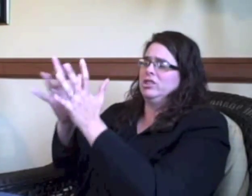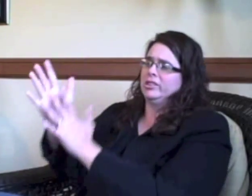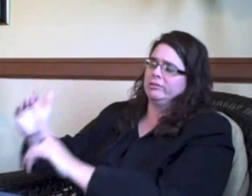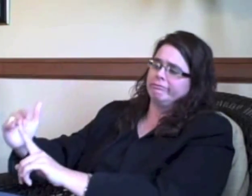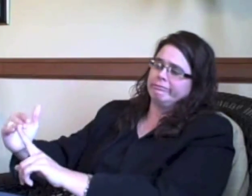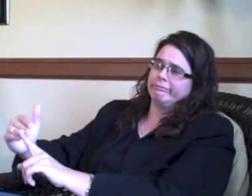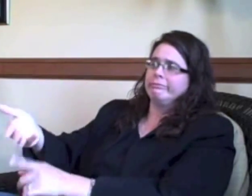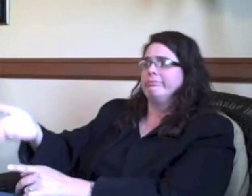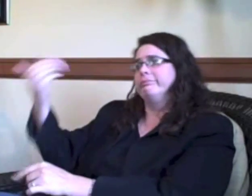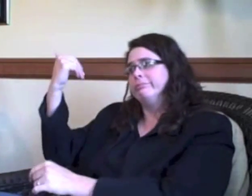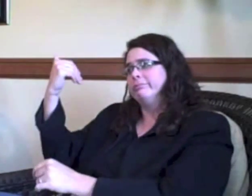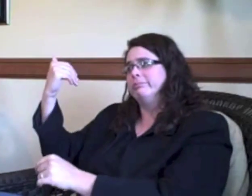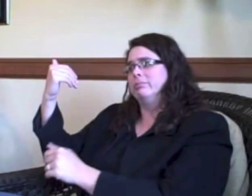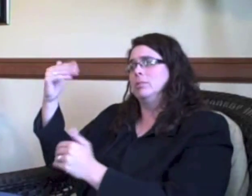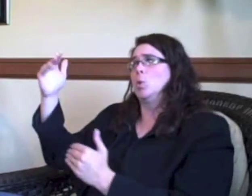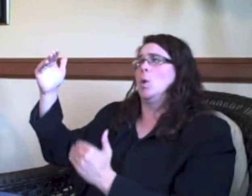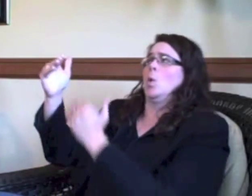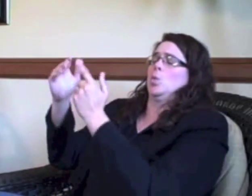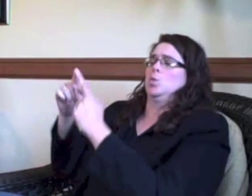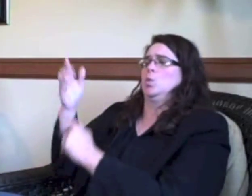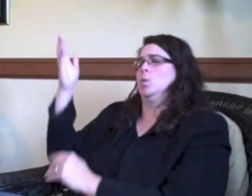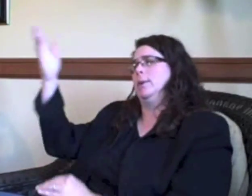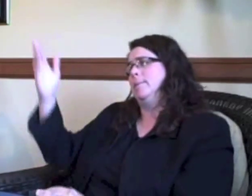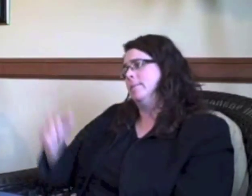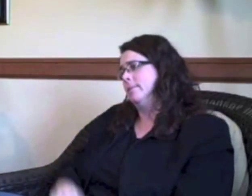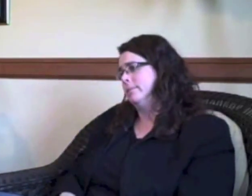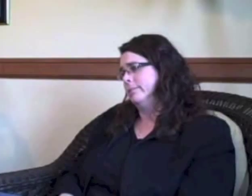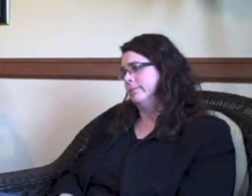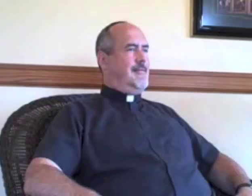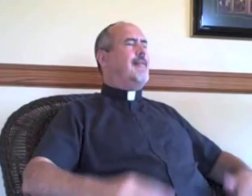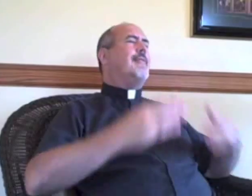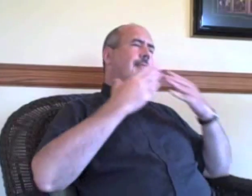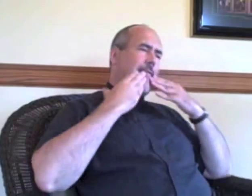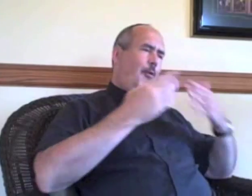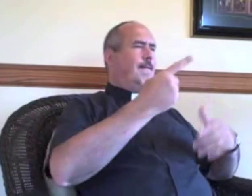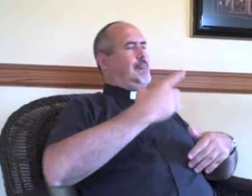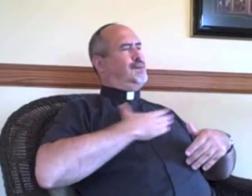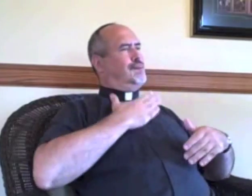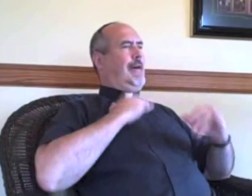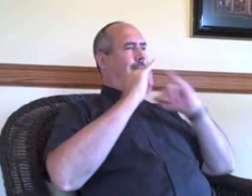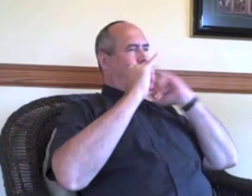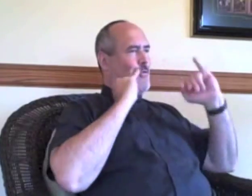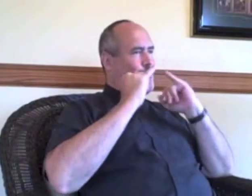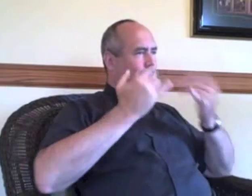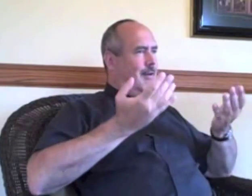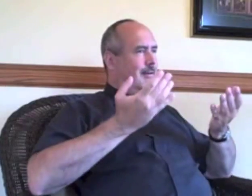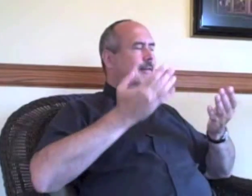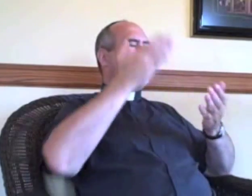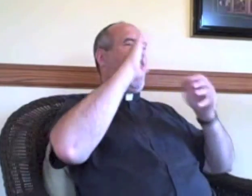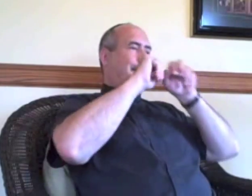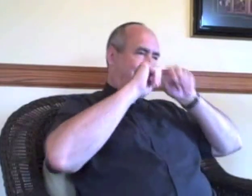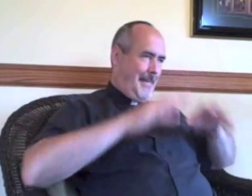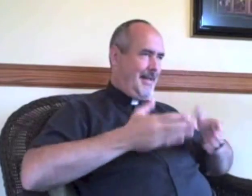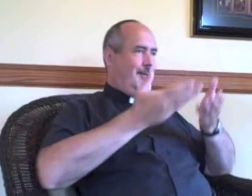And Mary will help lead you where Jesus needs you and to bring you closer to God. Thank you so much for doing this interview.